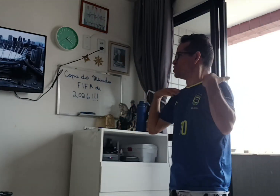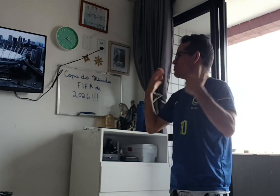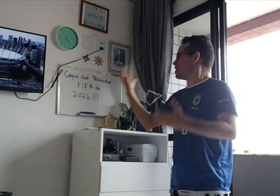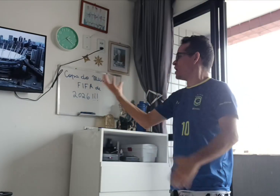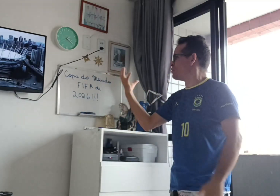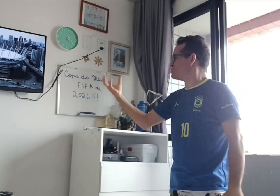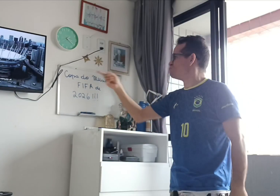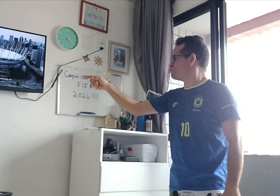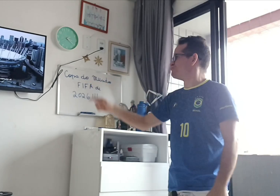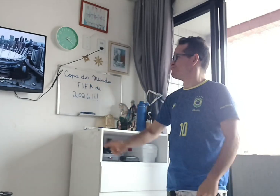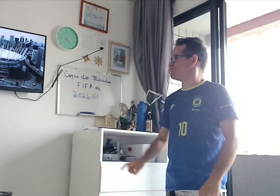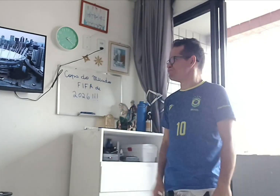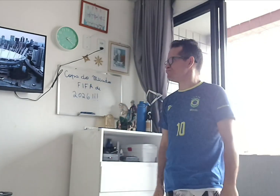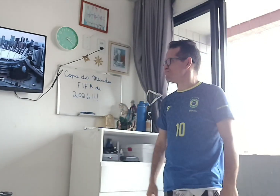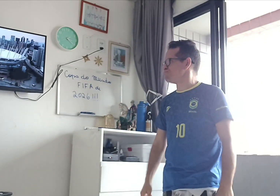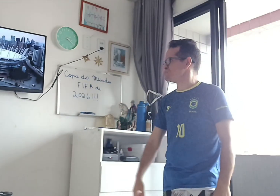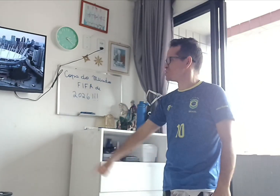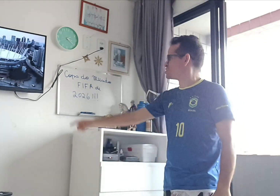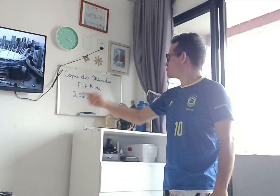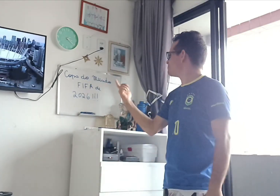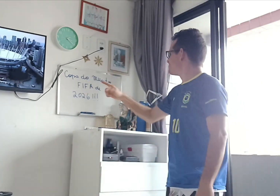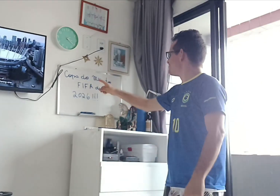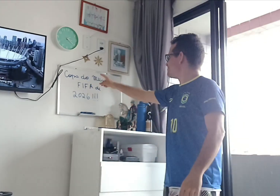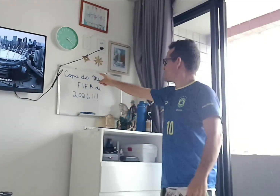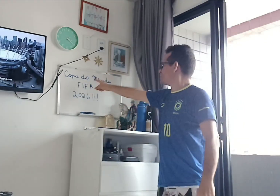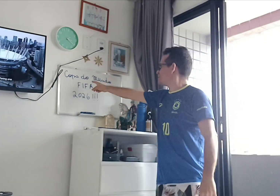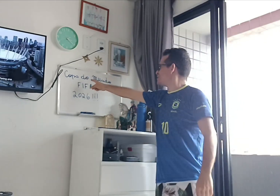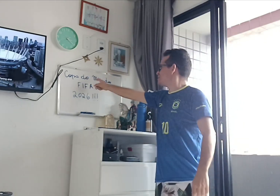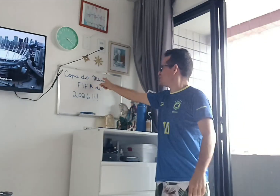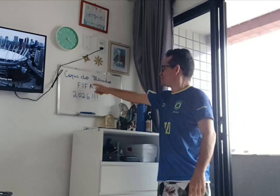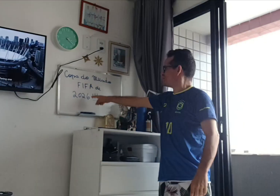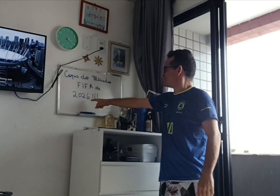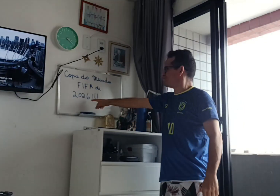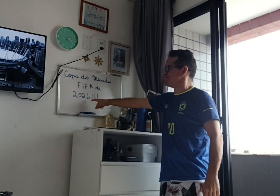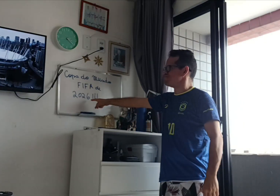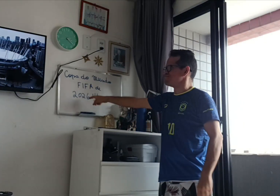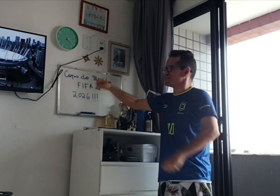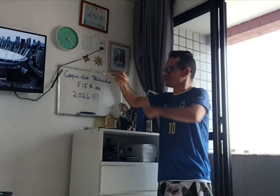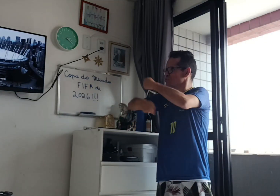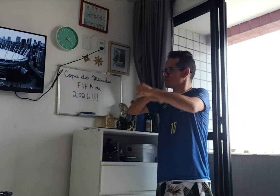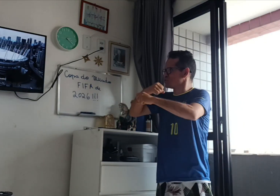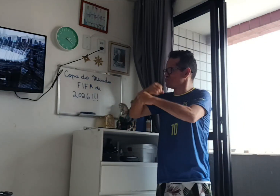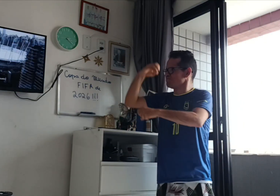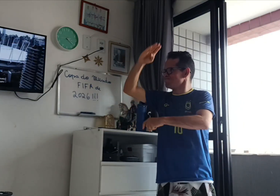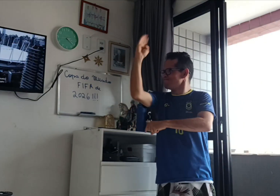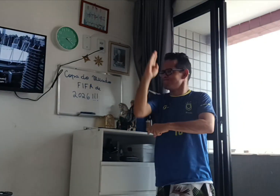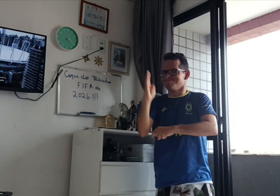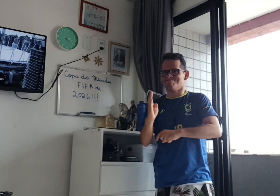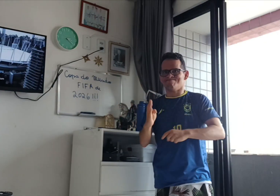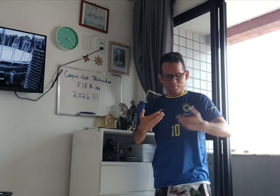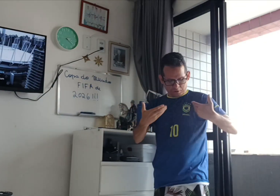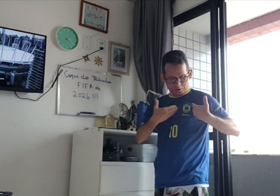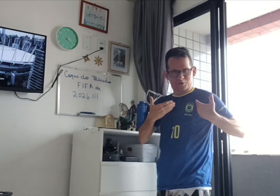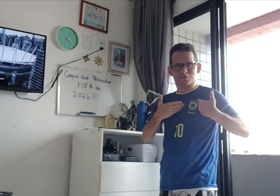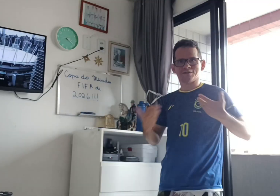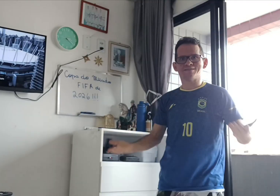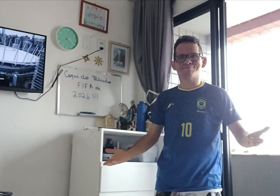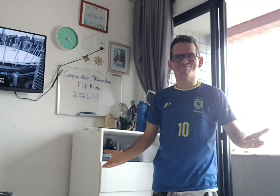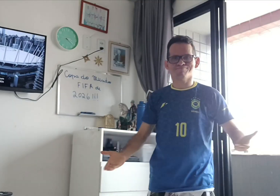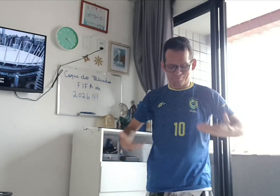Cup, hosting 2 of Canada's group matches and offering one of the most urban settings of the entire tournament. The stadium originally opened in the early